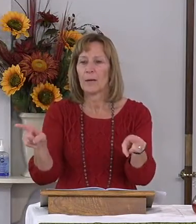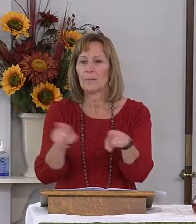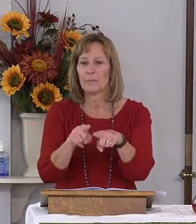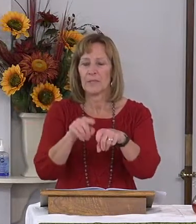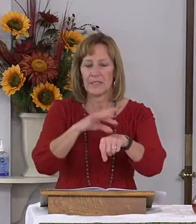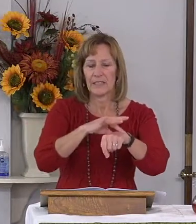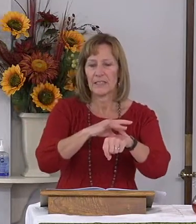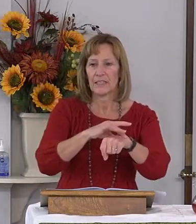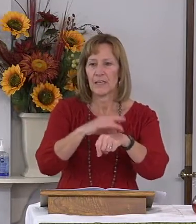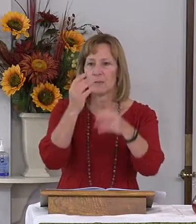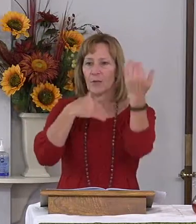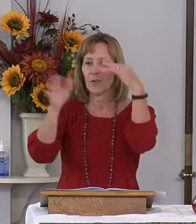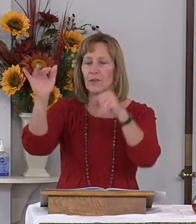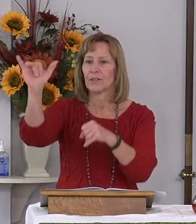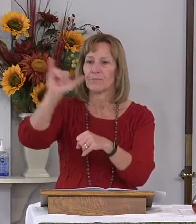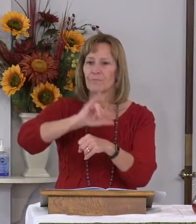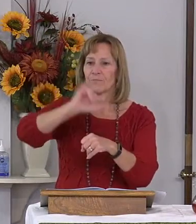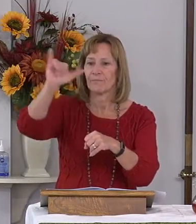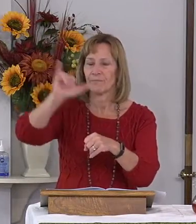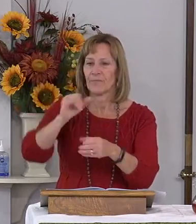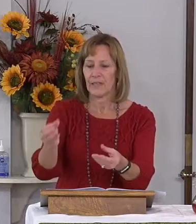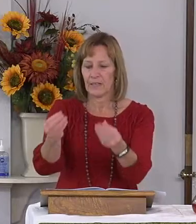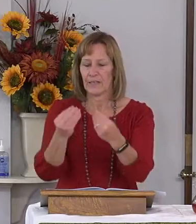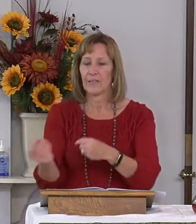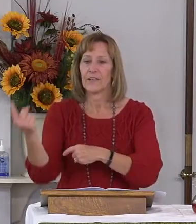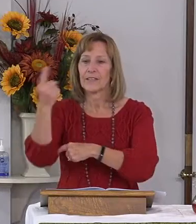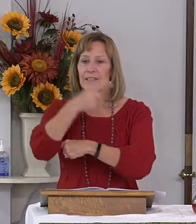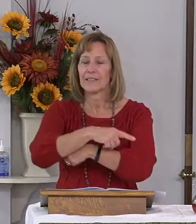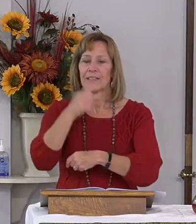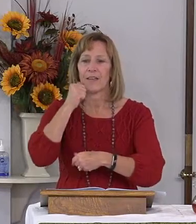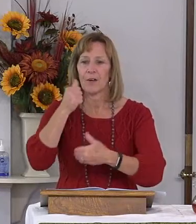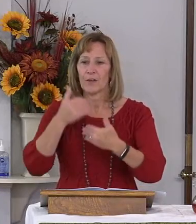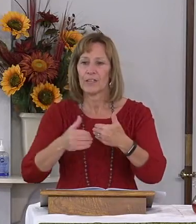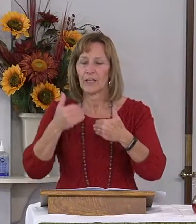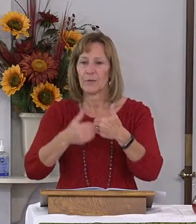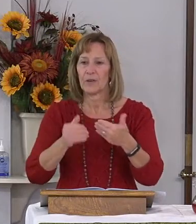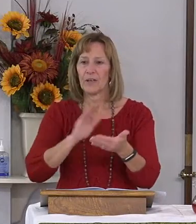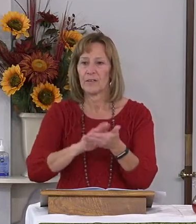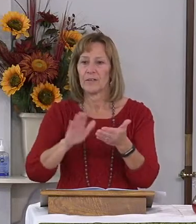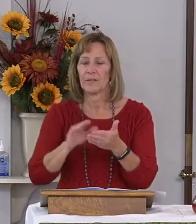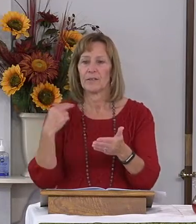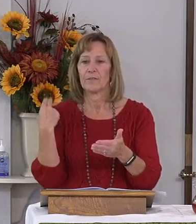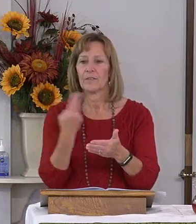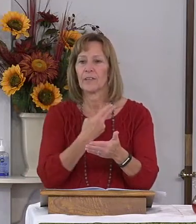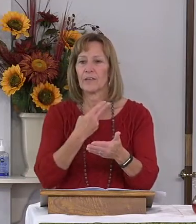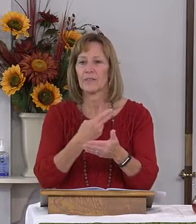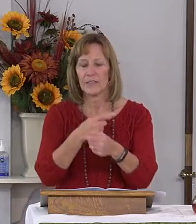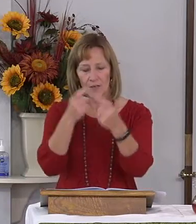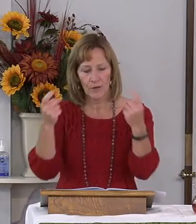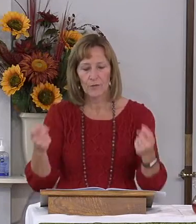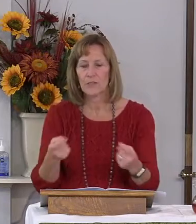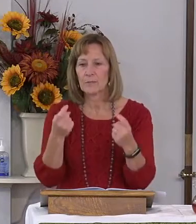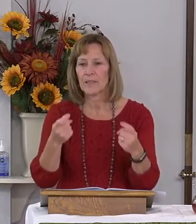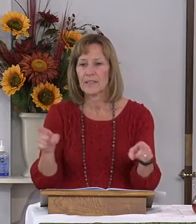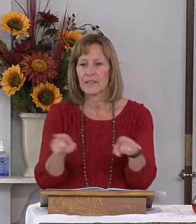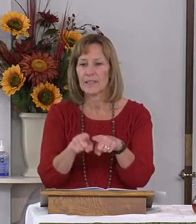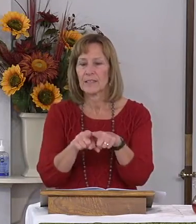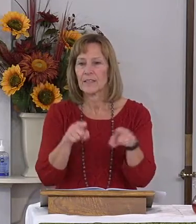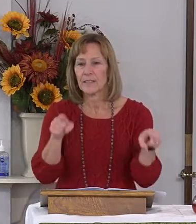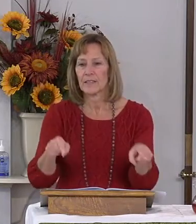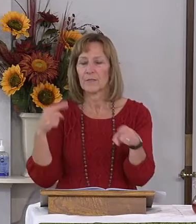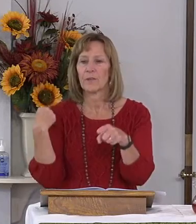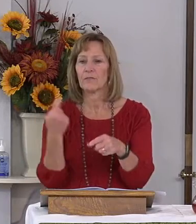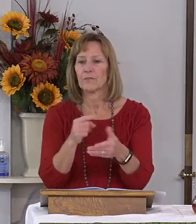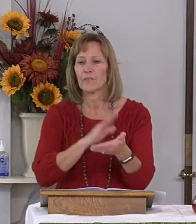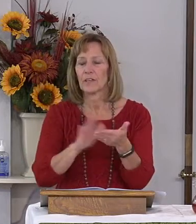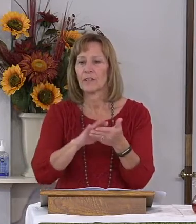will be done, on earth as it is in heaven. Give us this day our daily bread, and forgive us our trespasses,